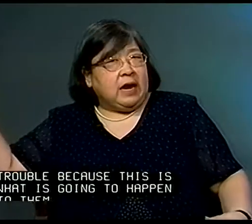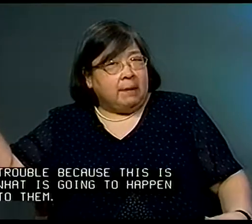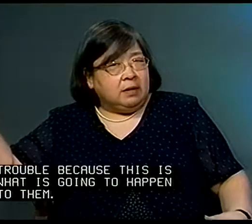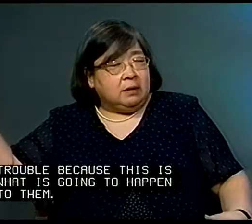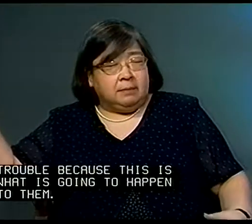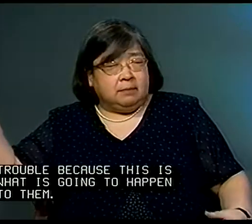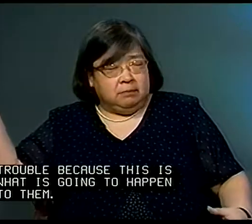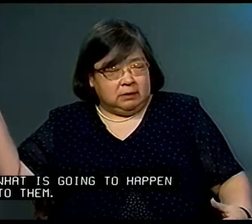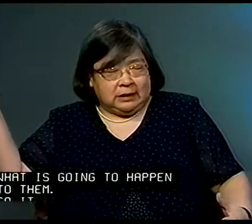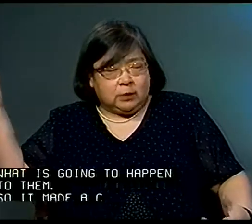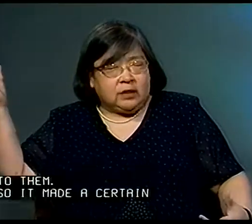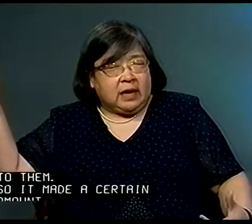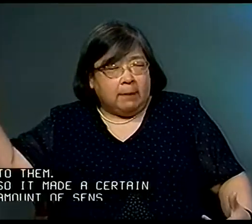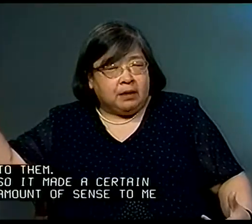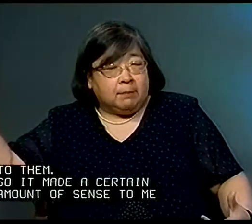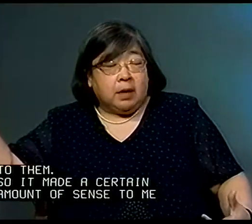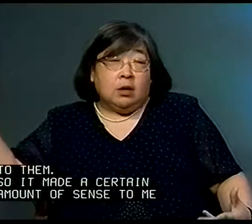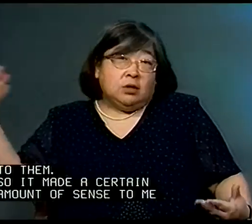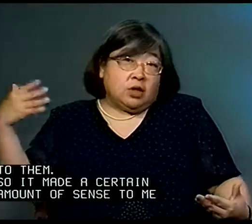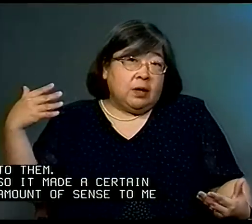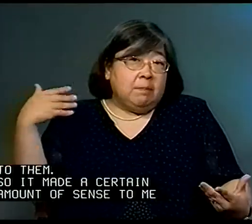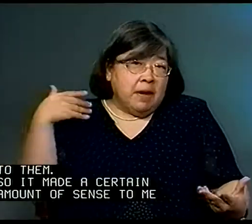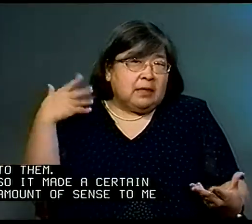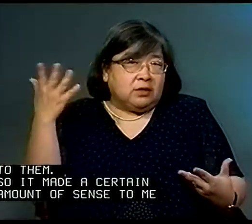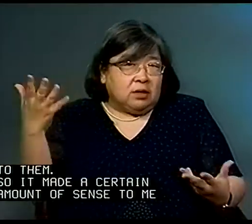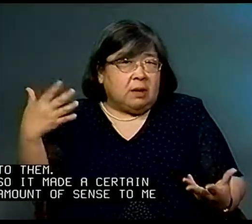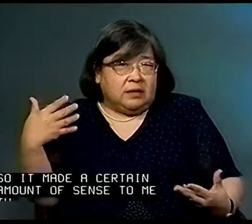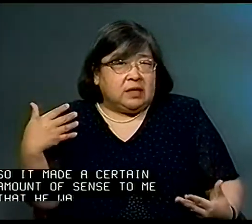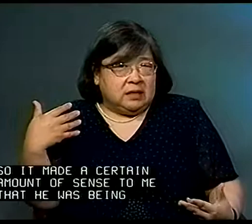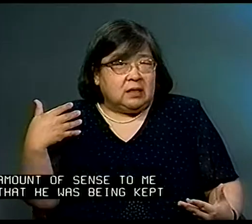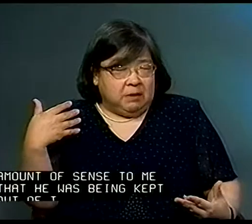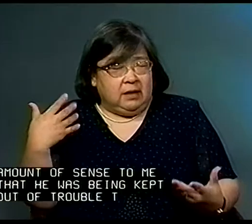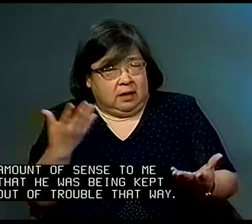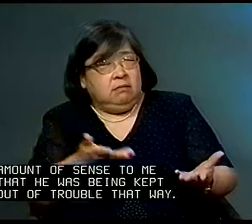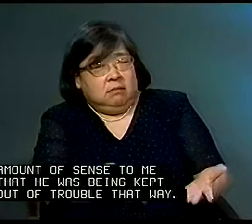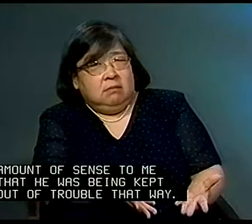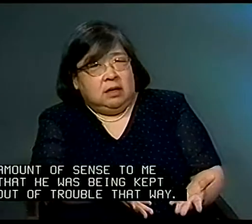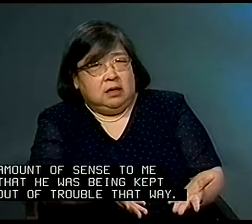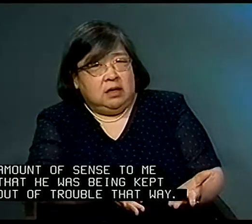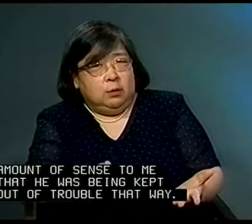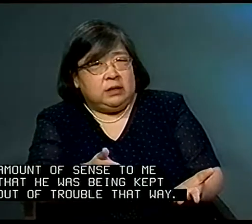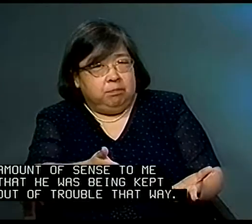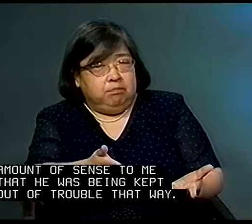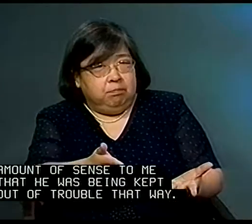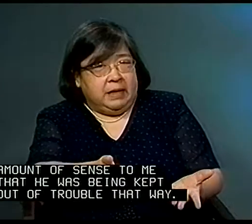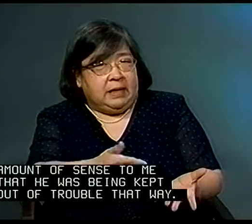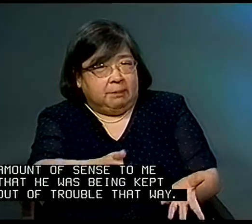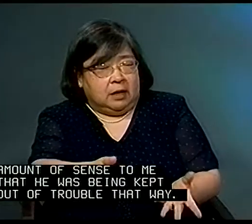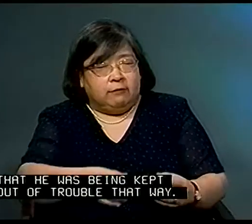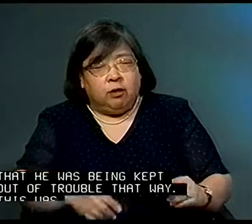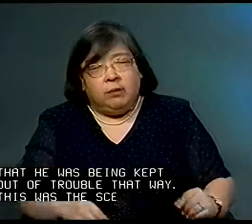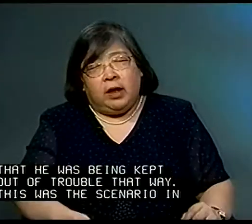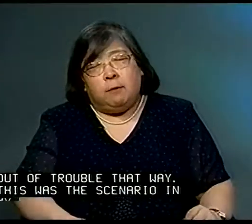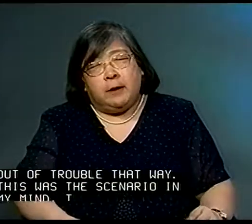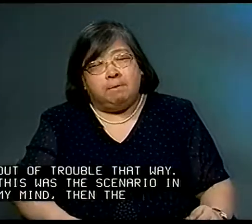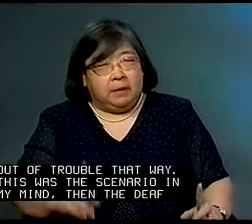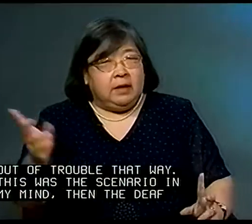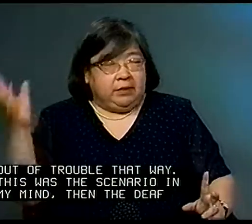happen to them. This is what's going to happen to them. So it made a certain amount of sense to me that he was being kept out of trouble that way. This